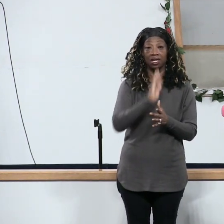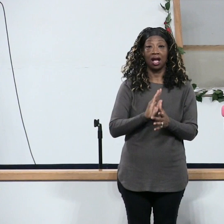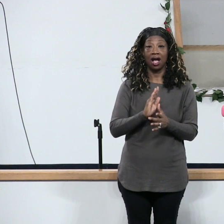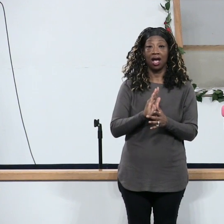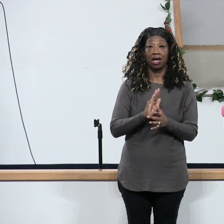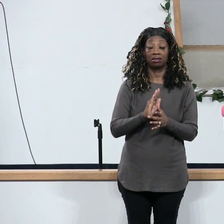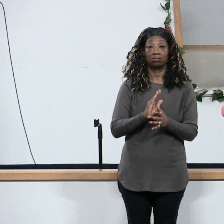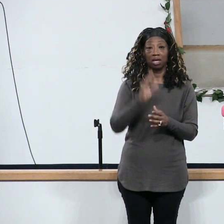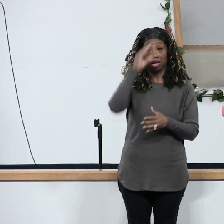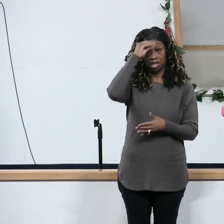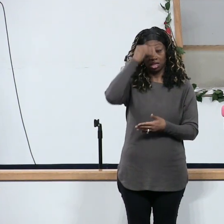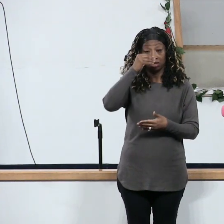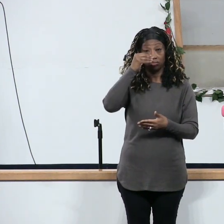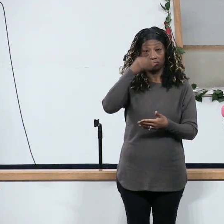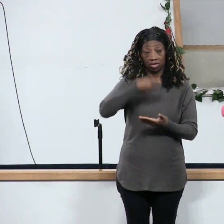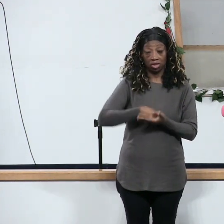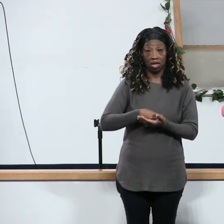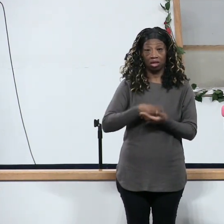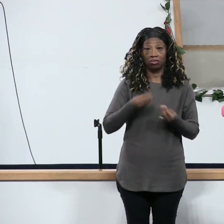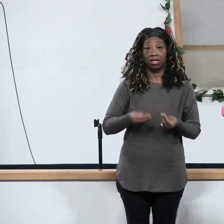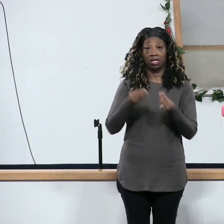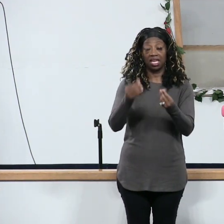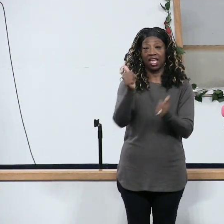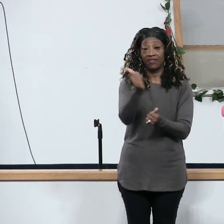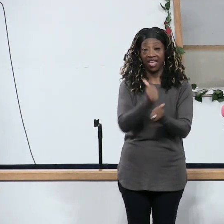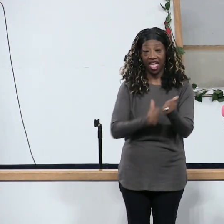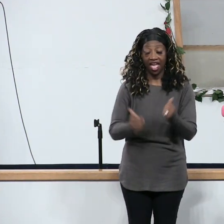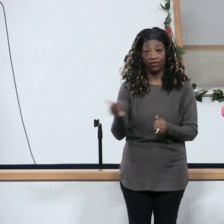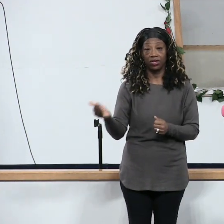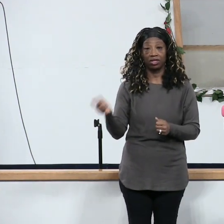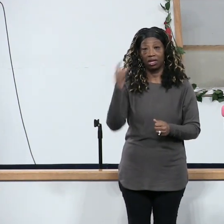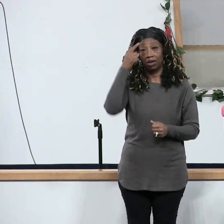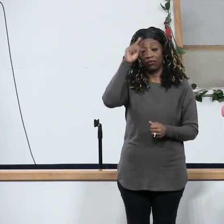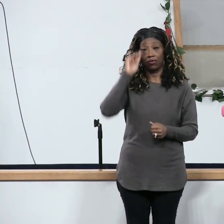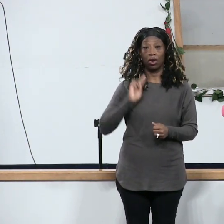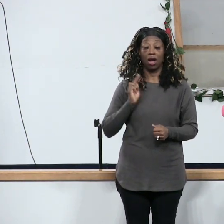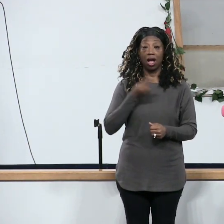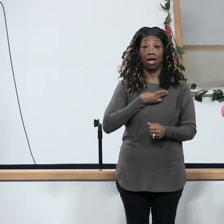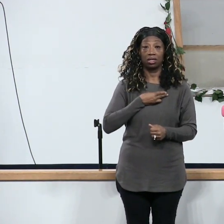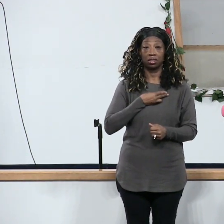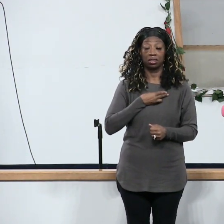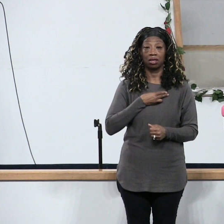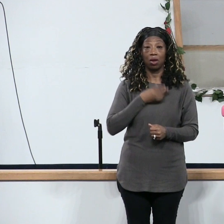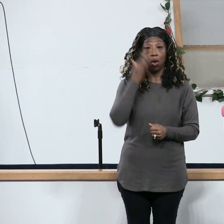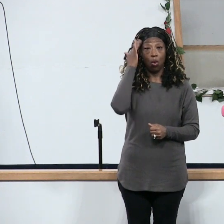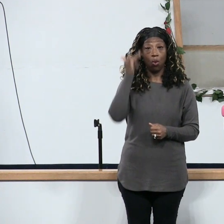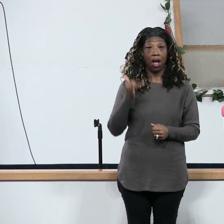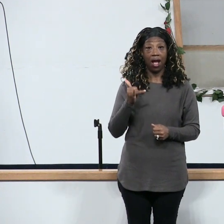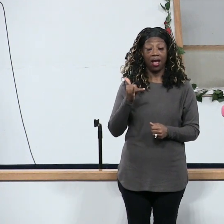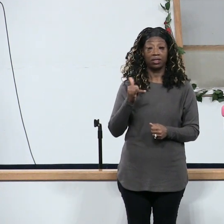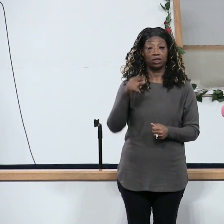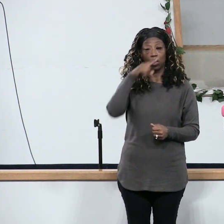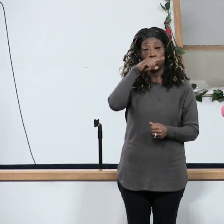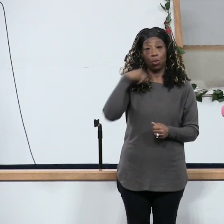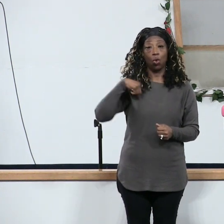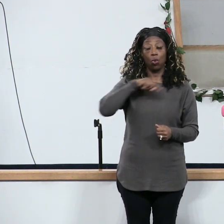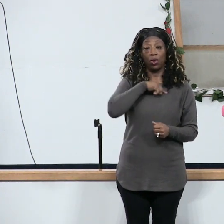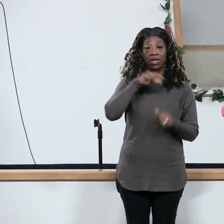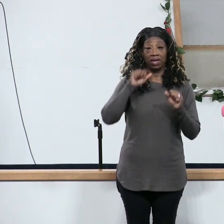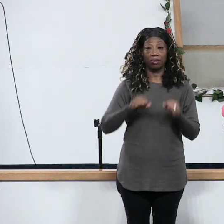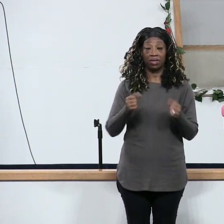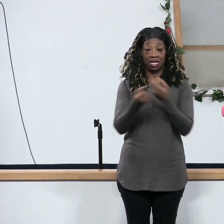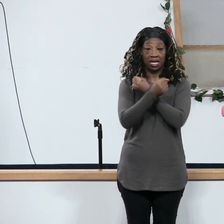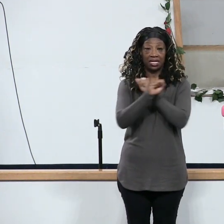anything back from us and gave his entire life to save us, we should